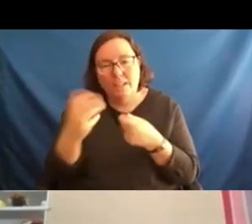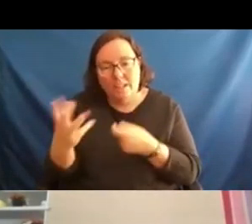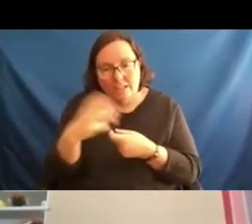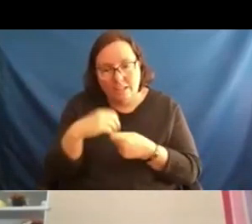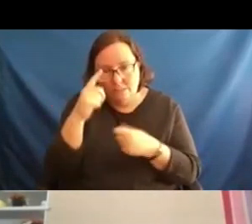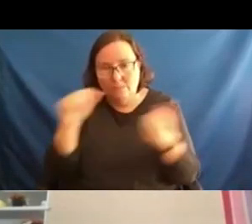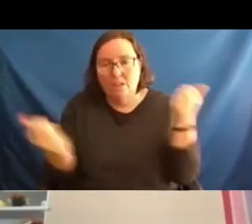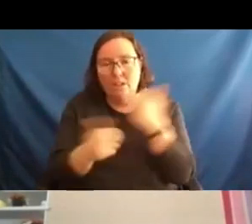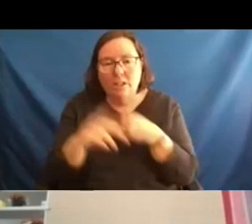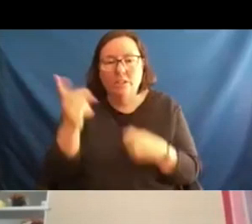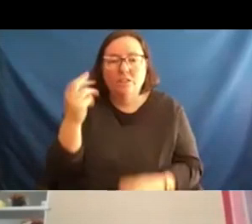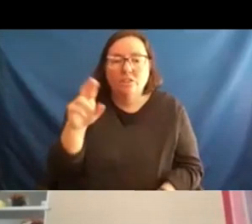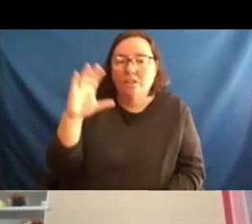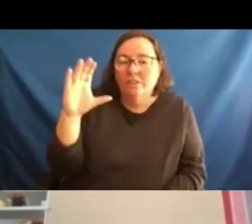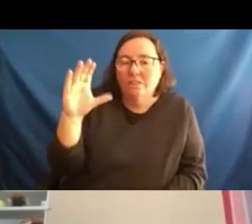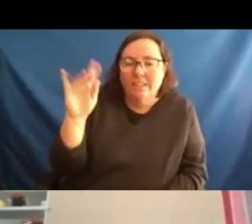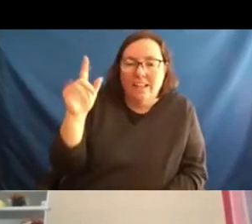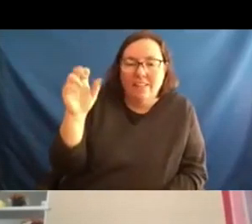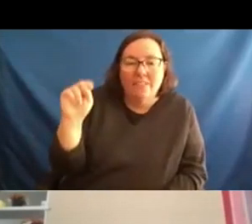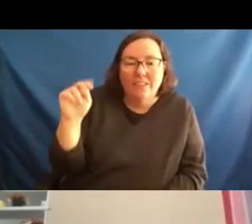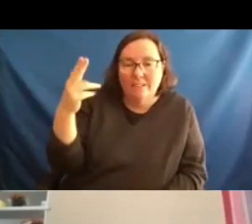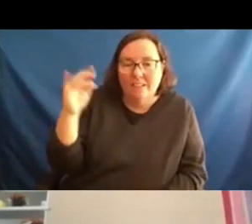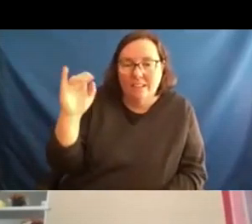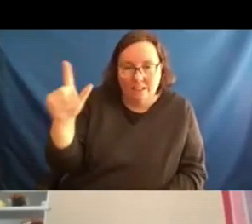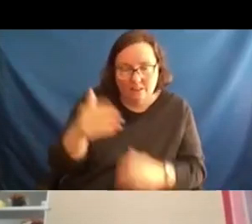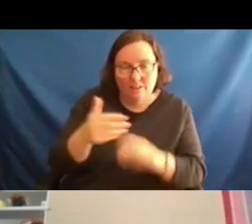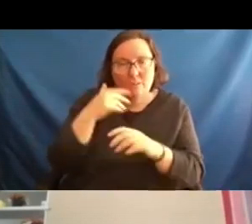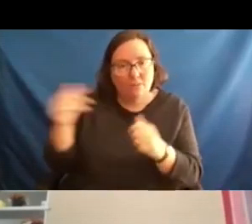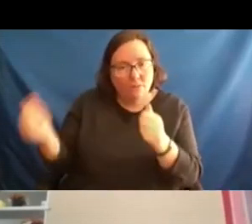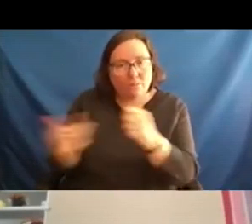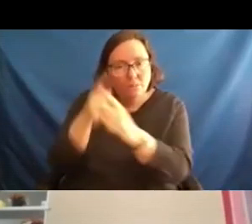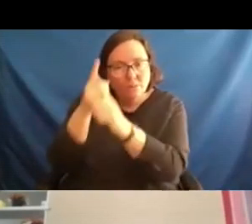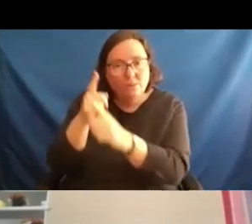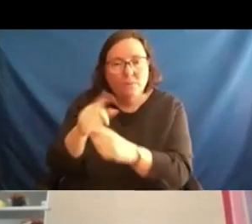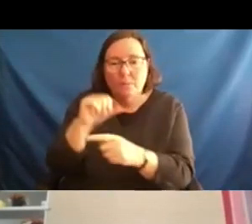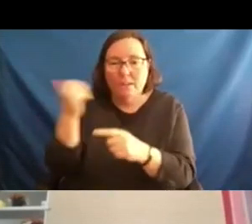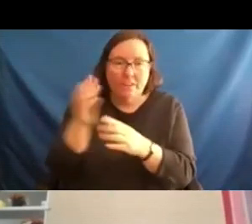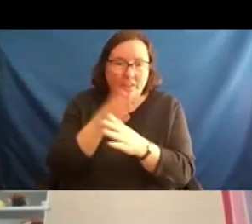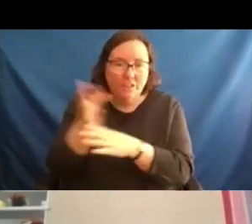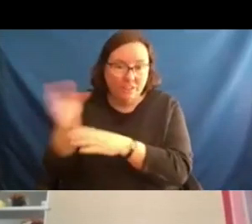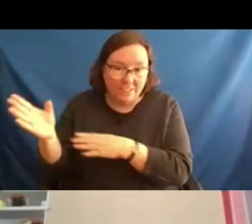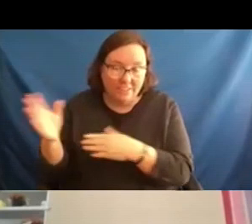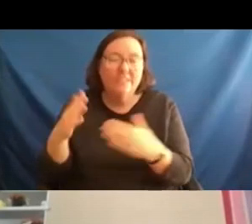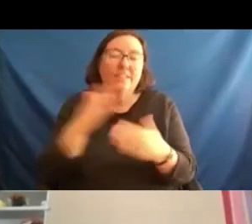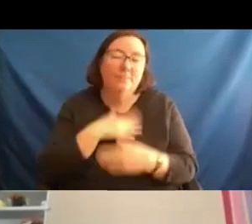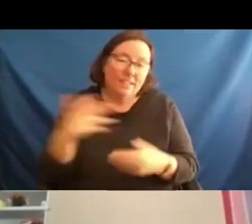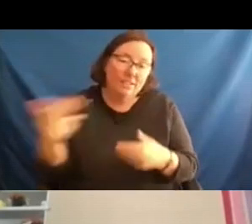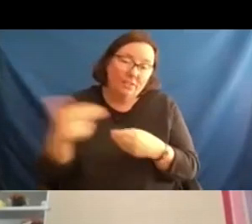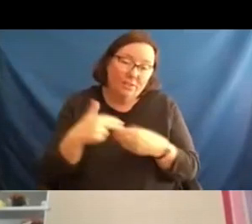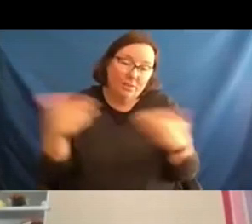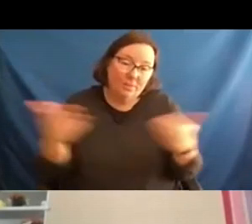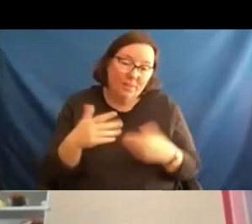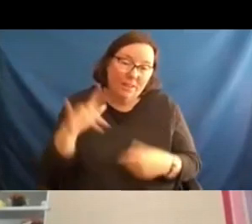of Dr. Calvin Hill before pursuing other career avenues. Please welcome Kellynet back